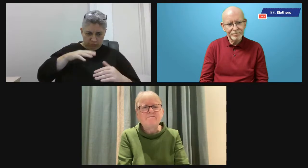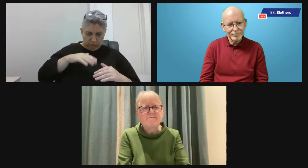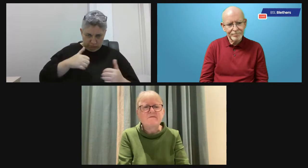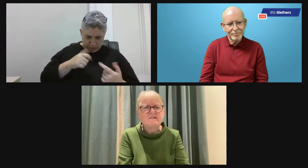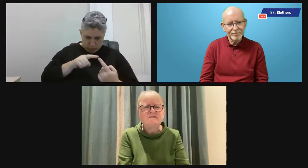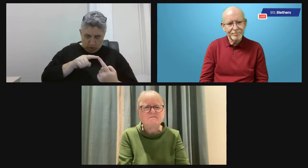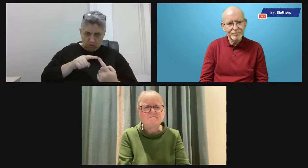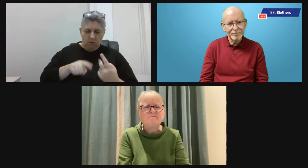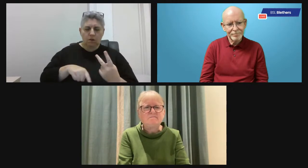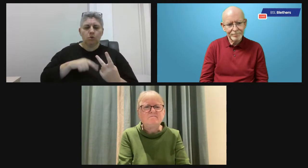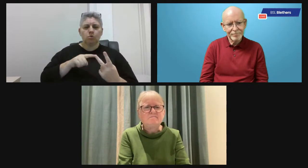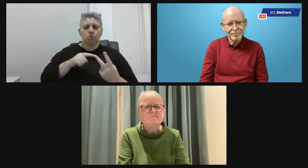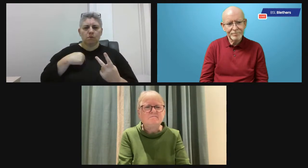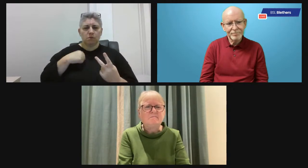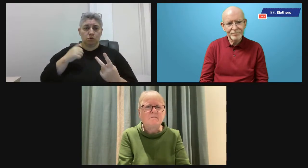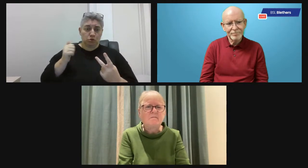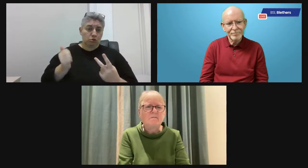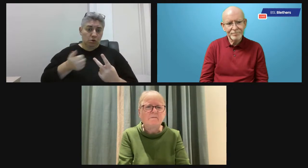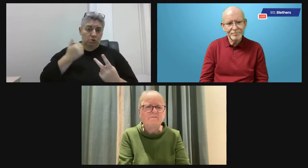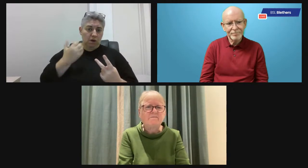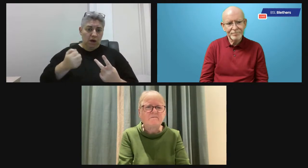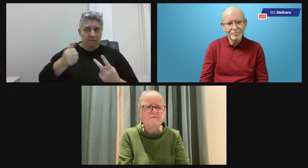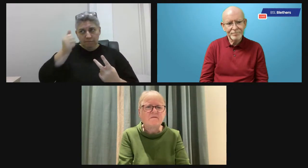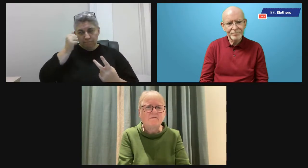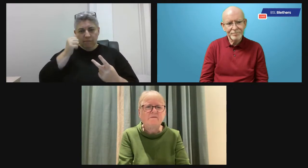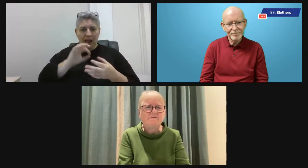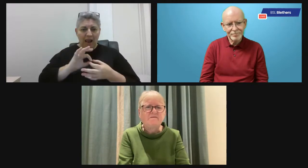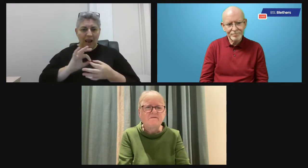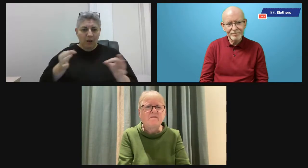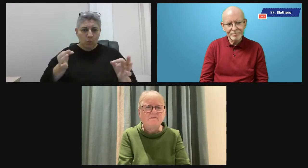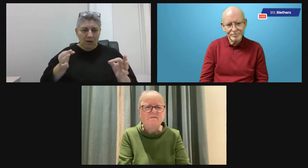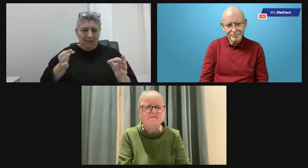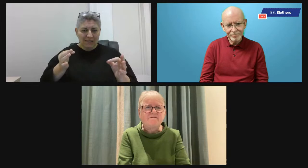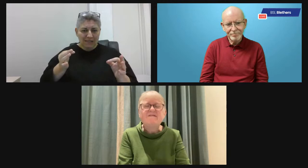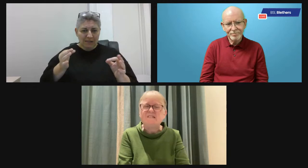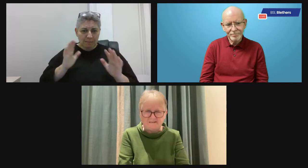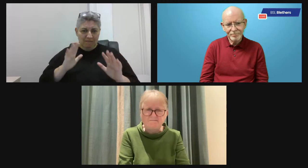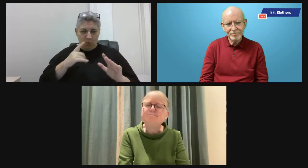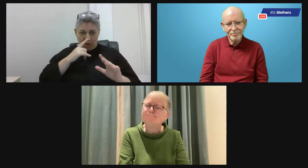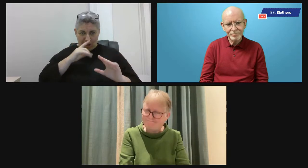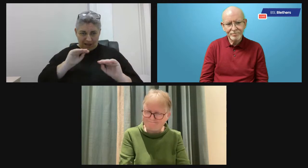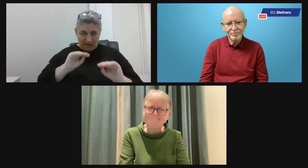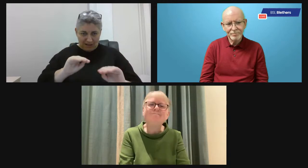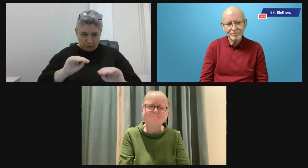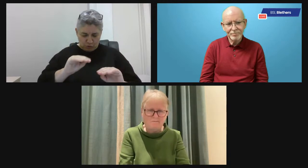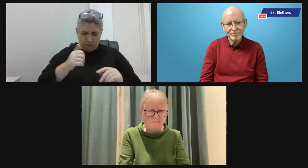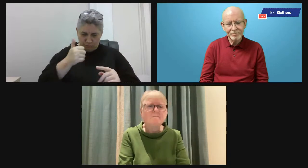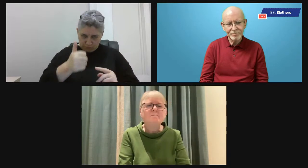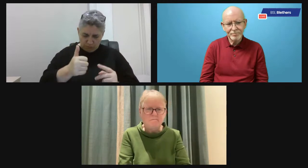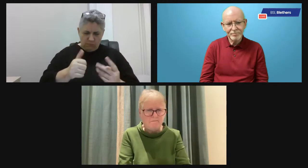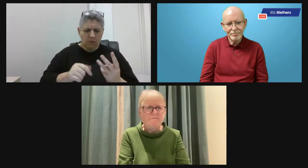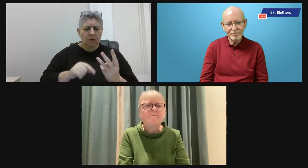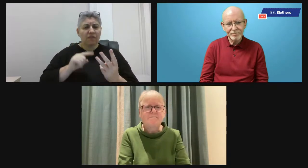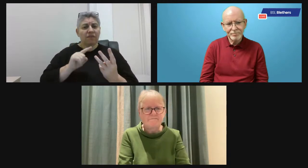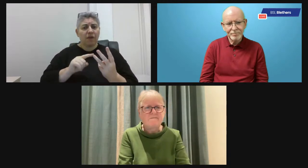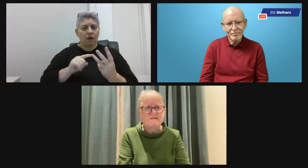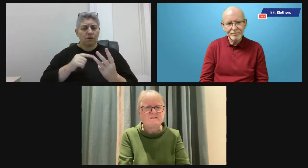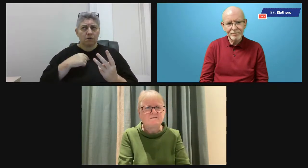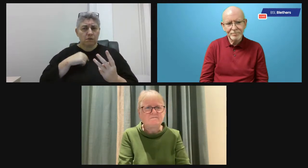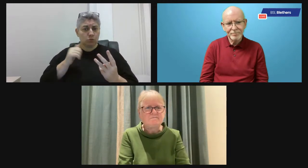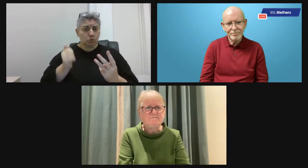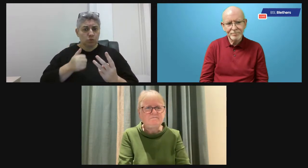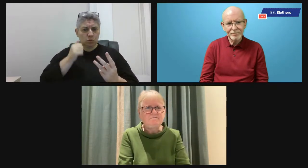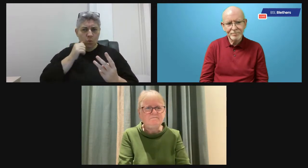I want to become a teacher, I should be doing the BSL level 6 and also a linguistic course so that I understand my language